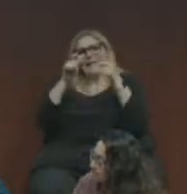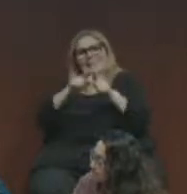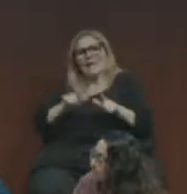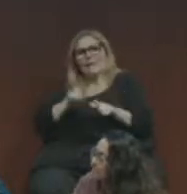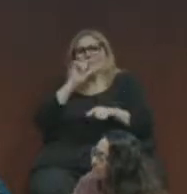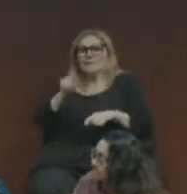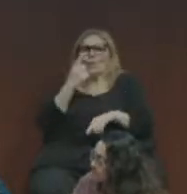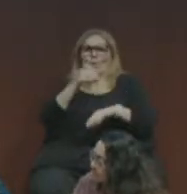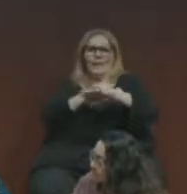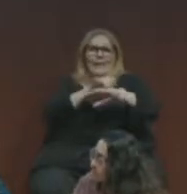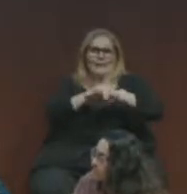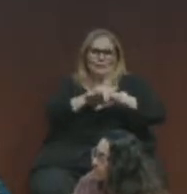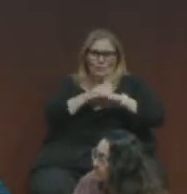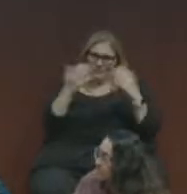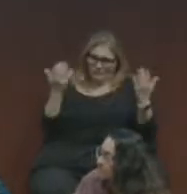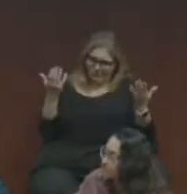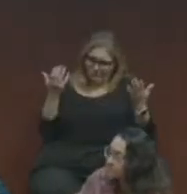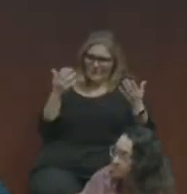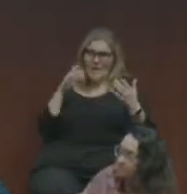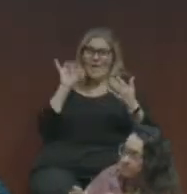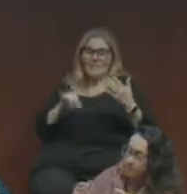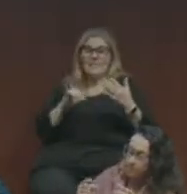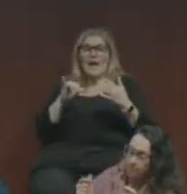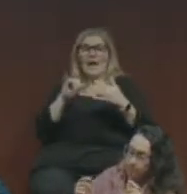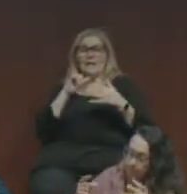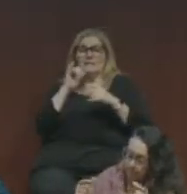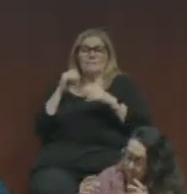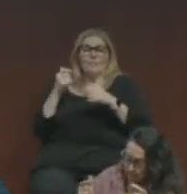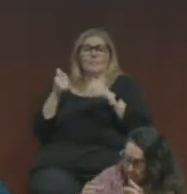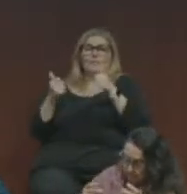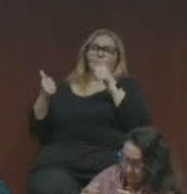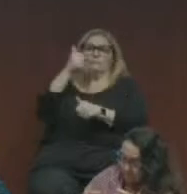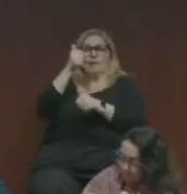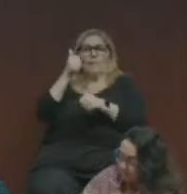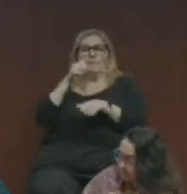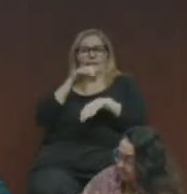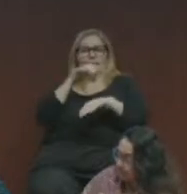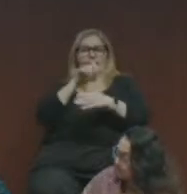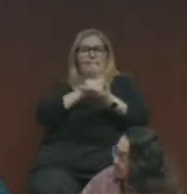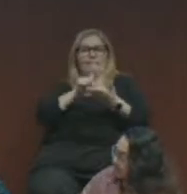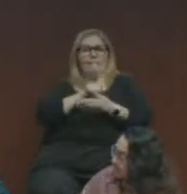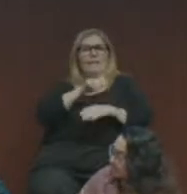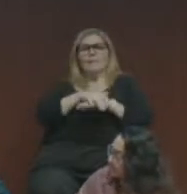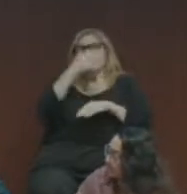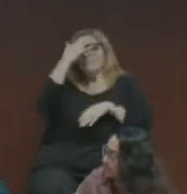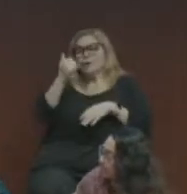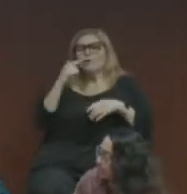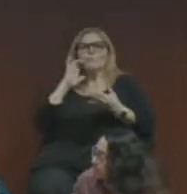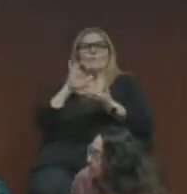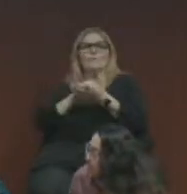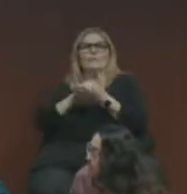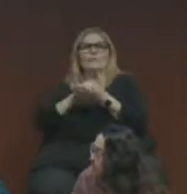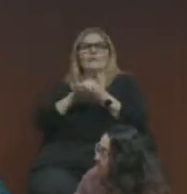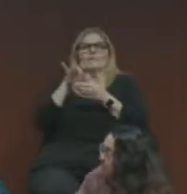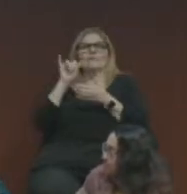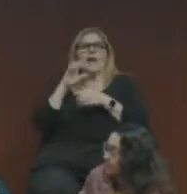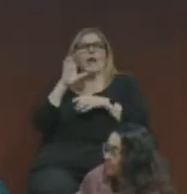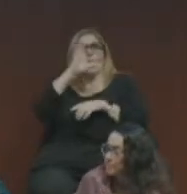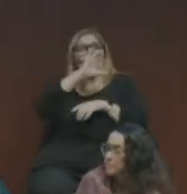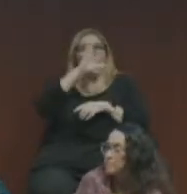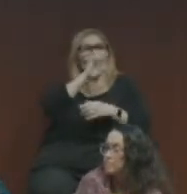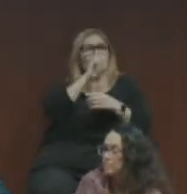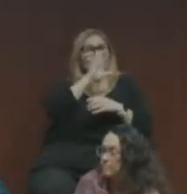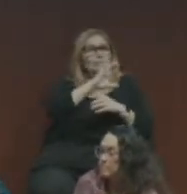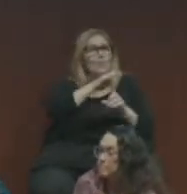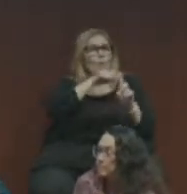than English, which has been the dominant language in writing, because we believe that seeking the West is one